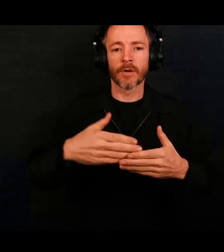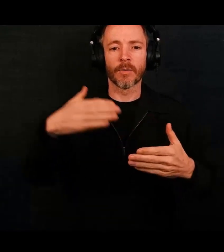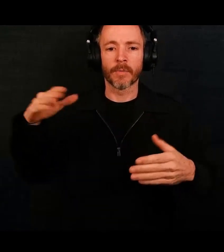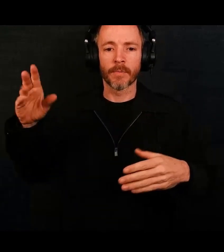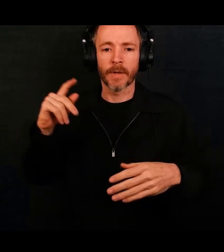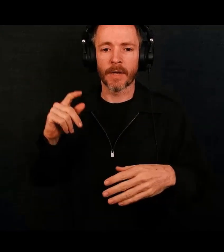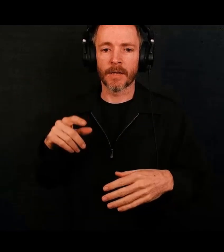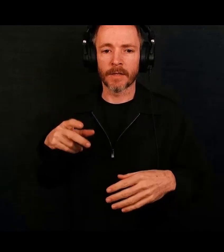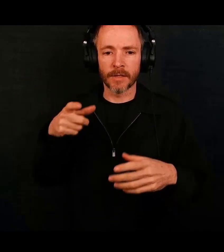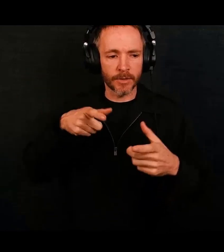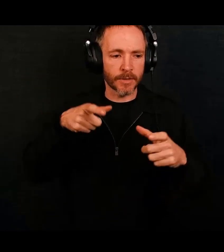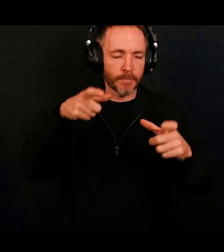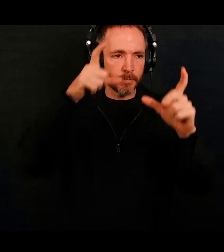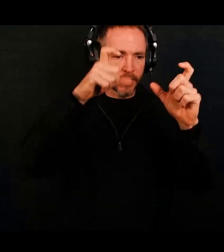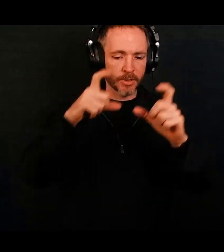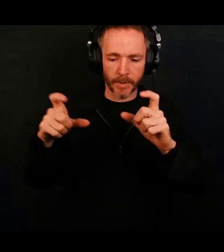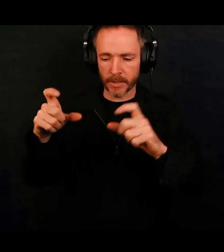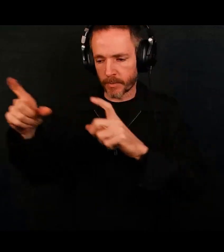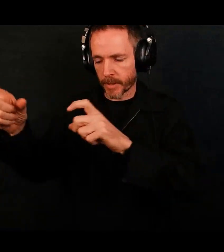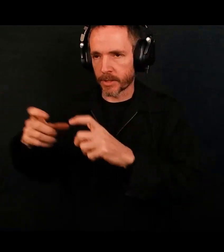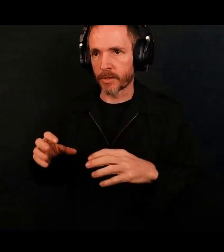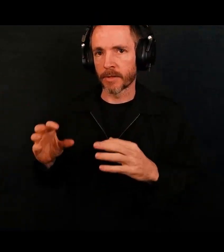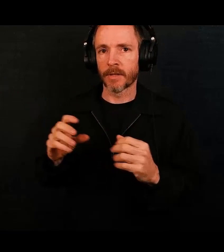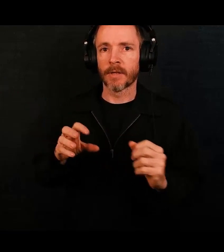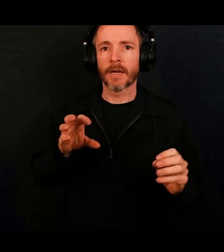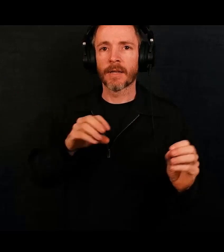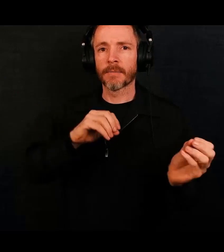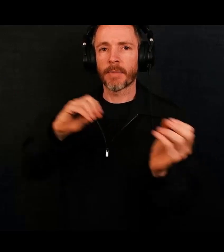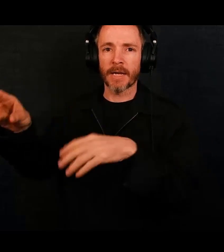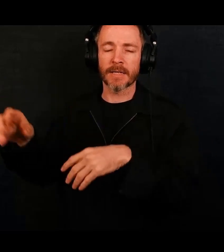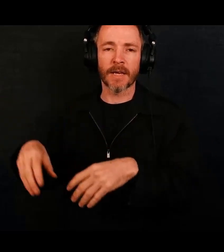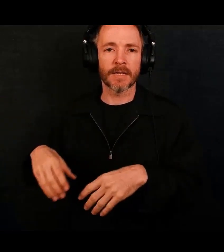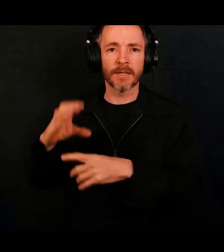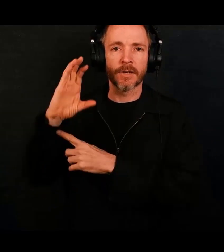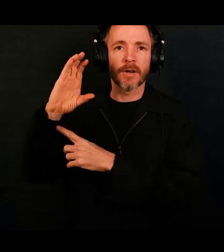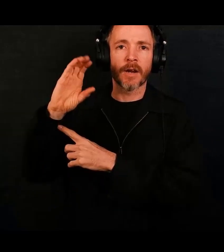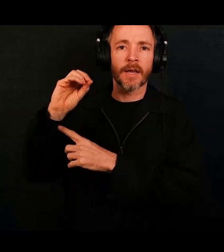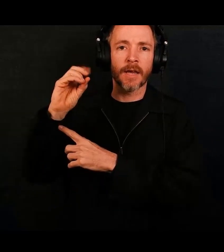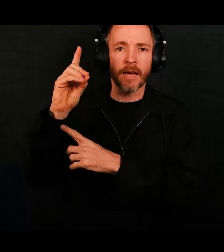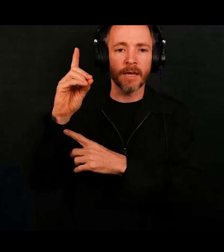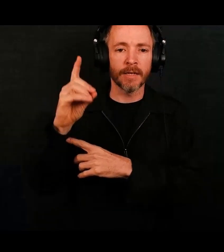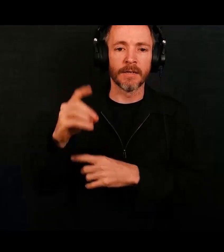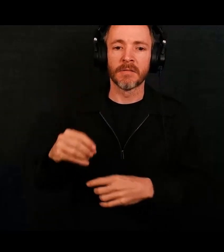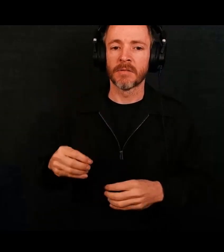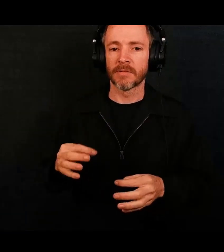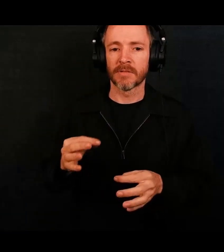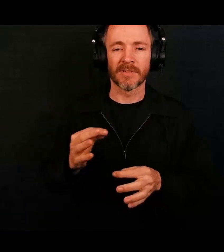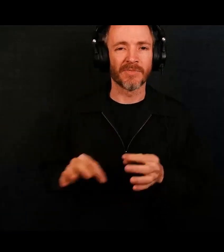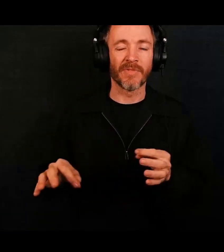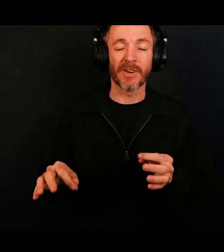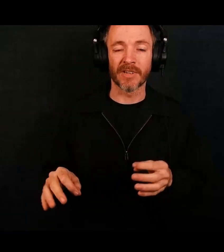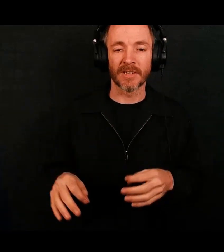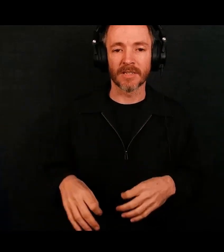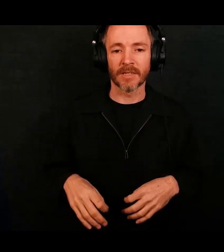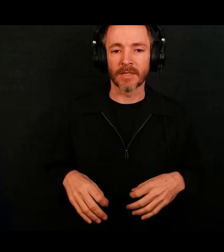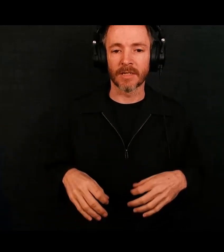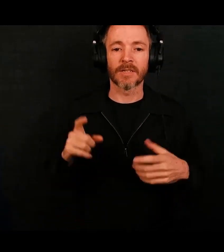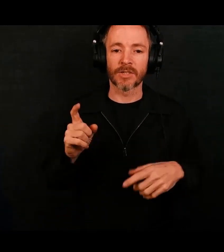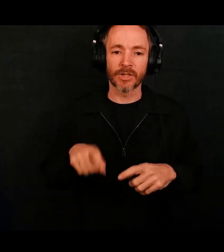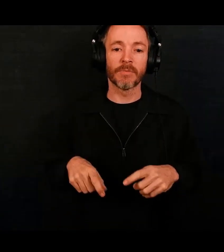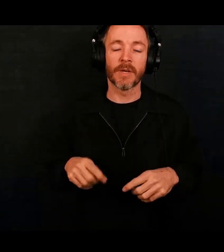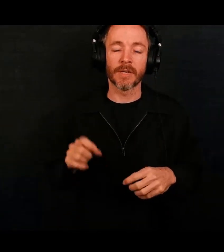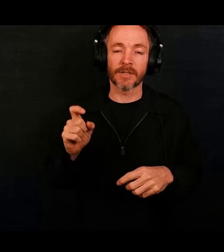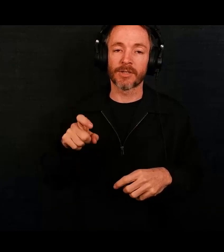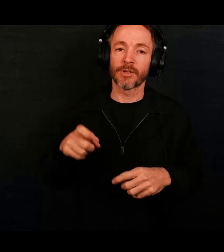And you can go and then just picture, and then pass that to your CAD, very easily.